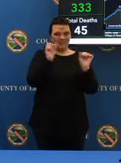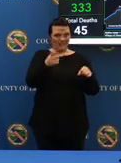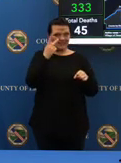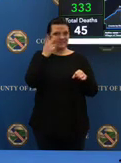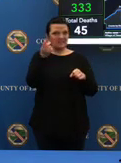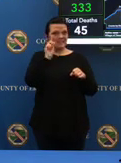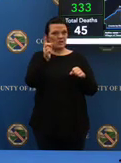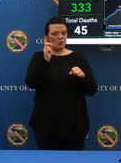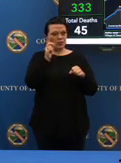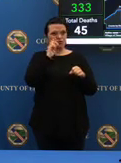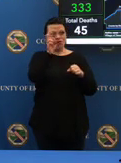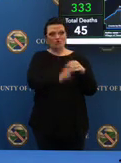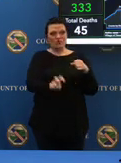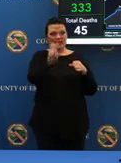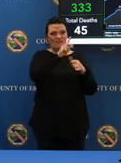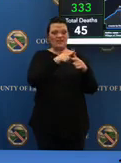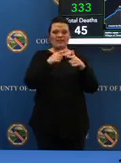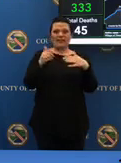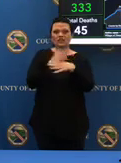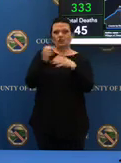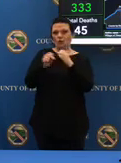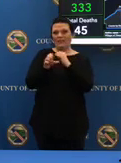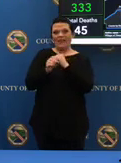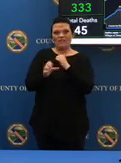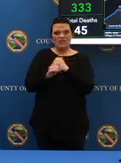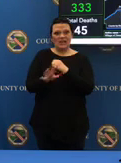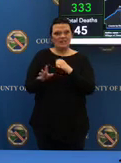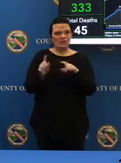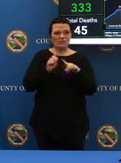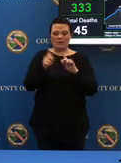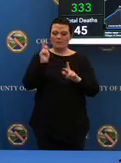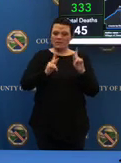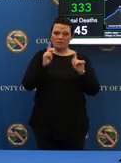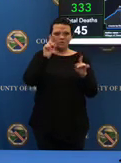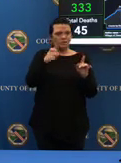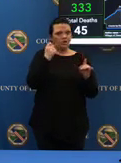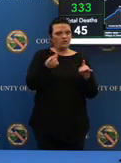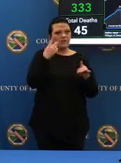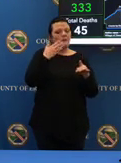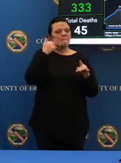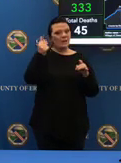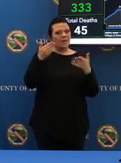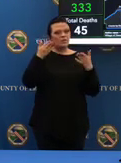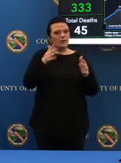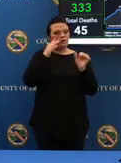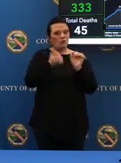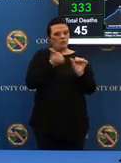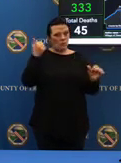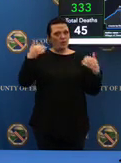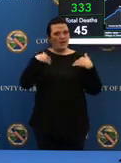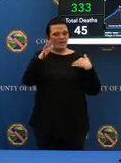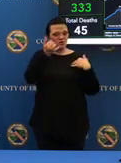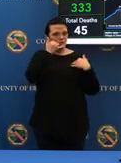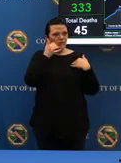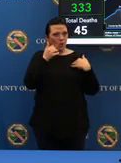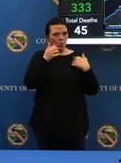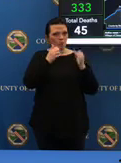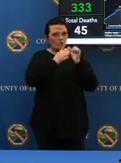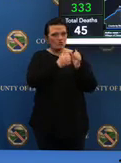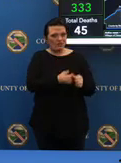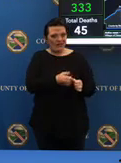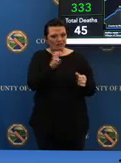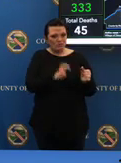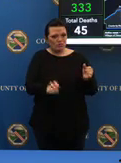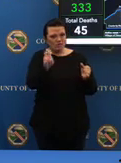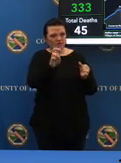with advertisers. But we want people to understand that the best way to avoid having your phone being tracked as you travel is to turn your